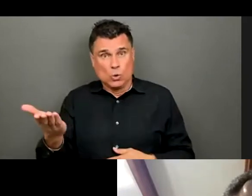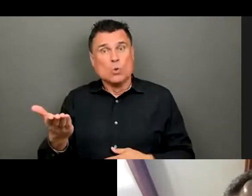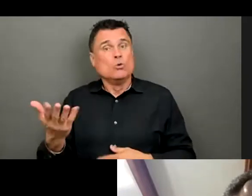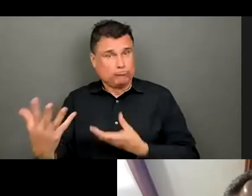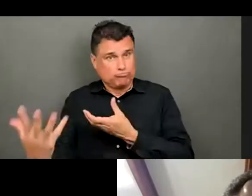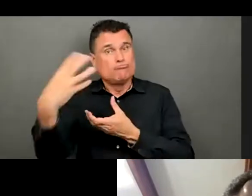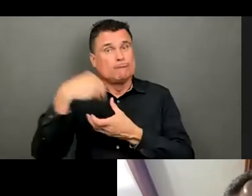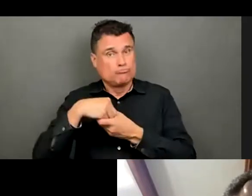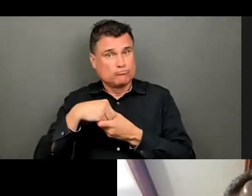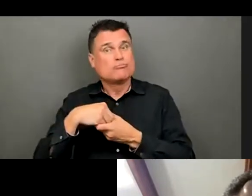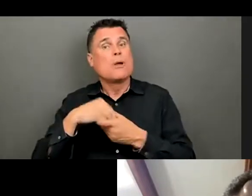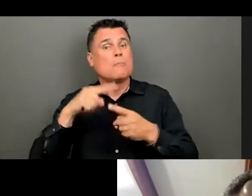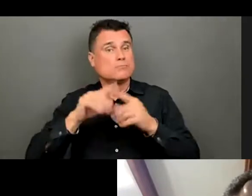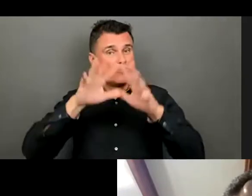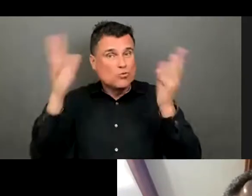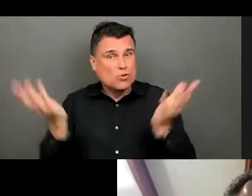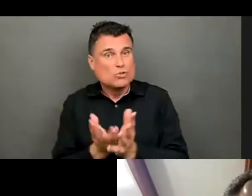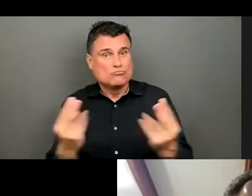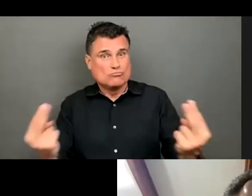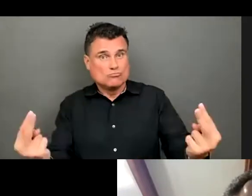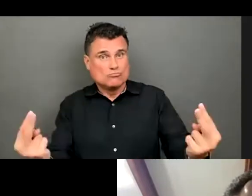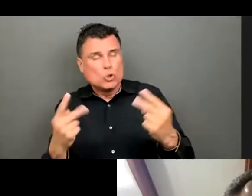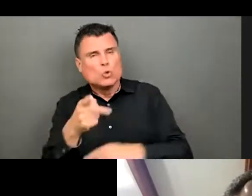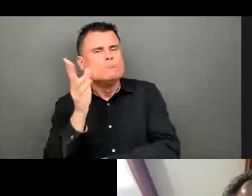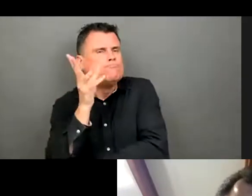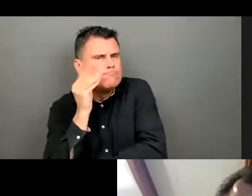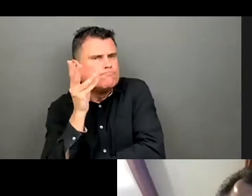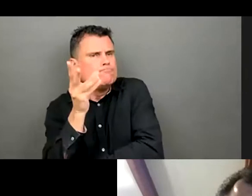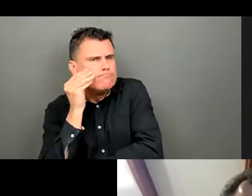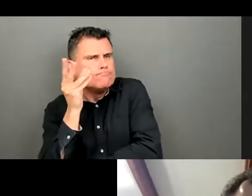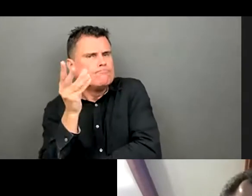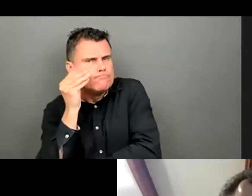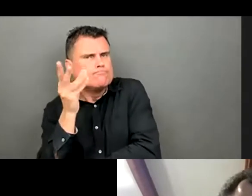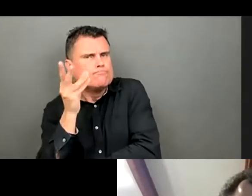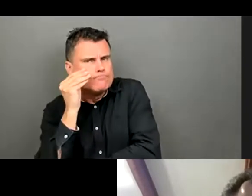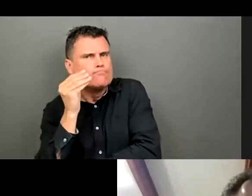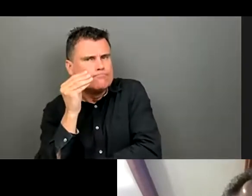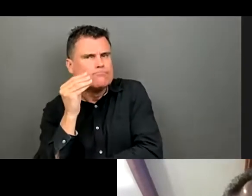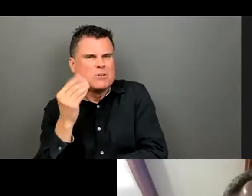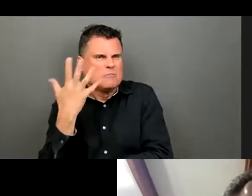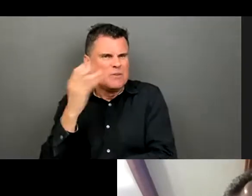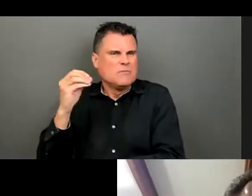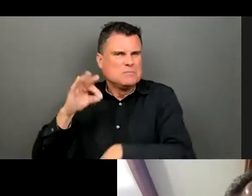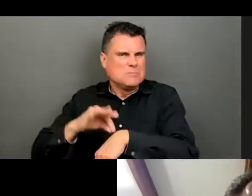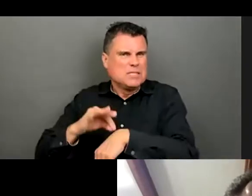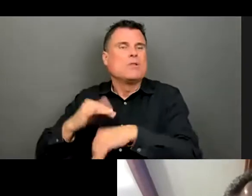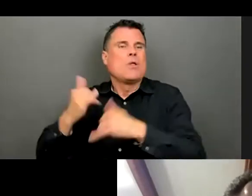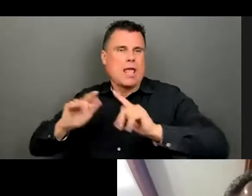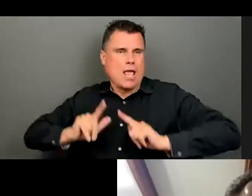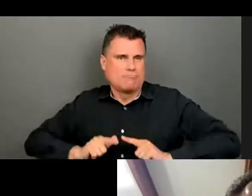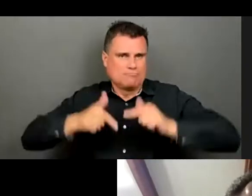you've been listening for now 15 minutes or so. Now it is your turn to ask the